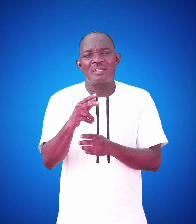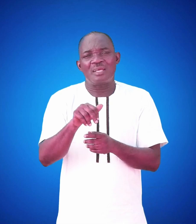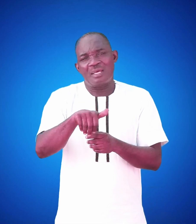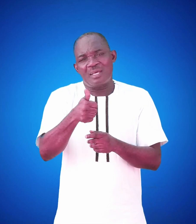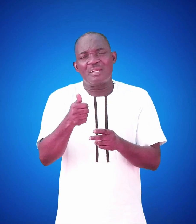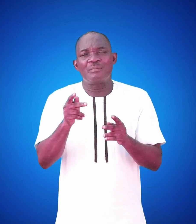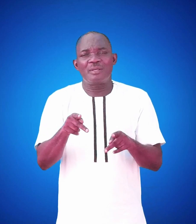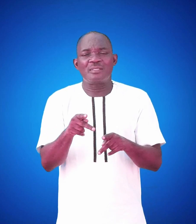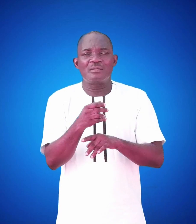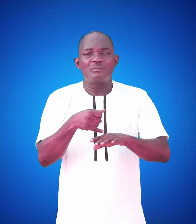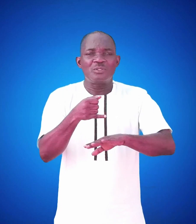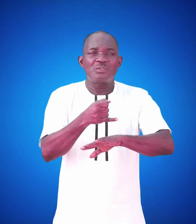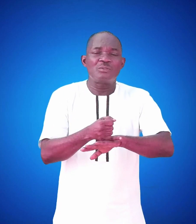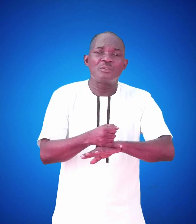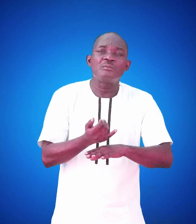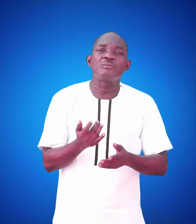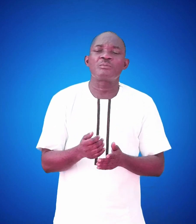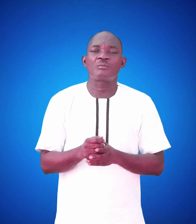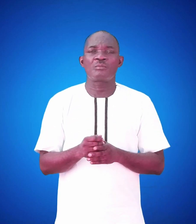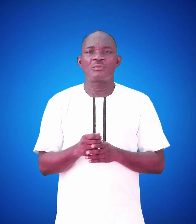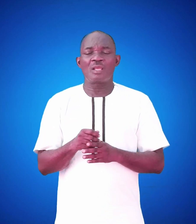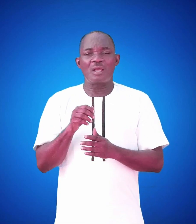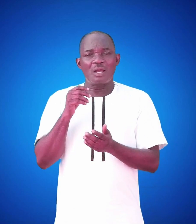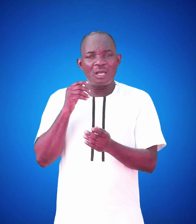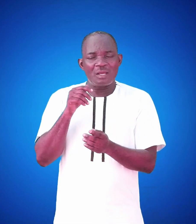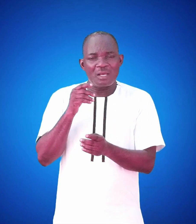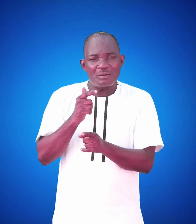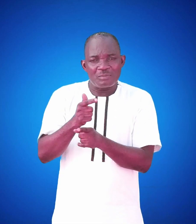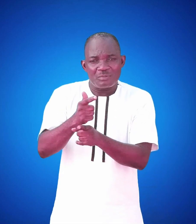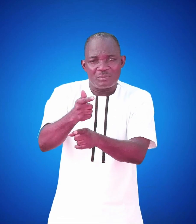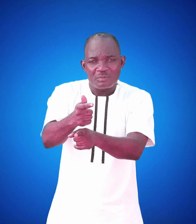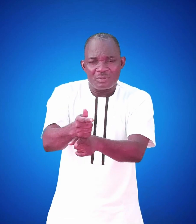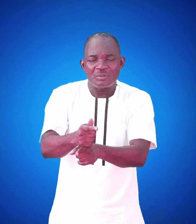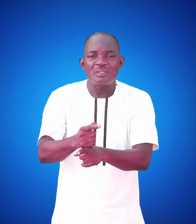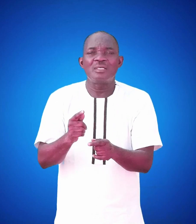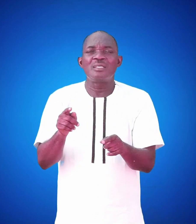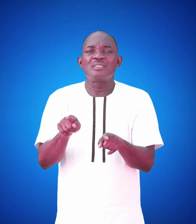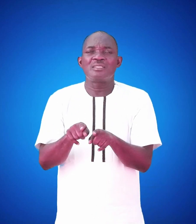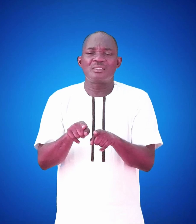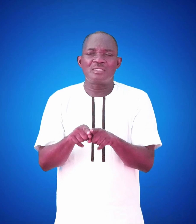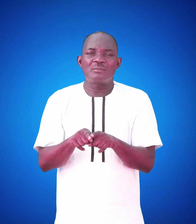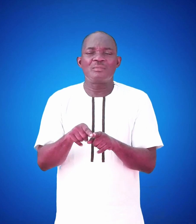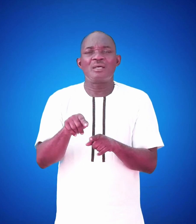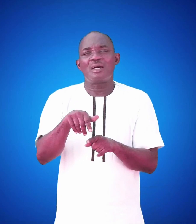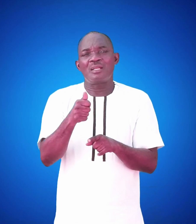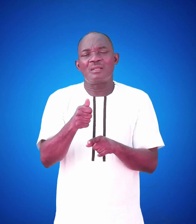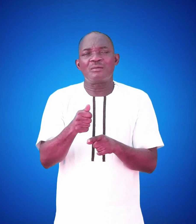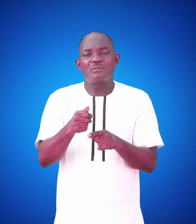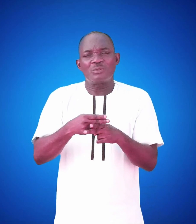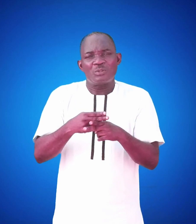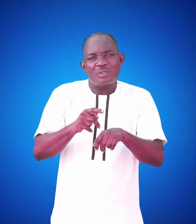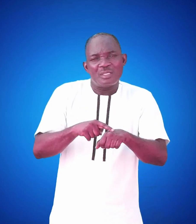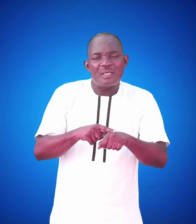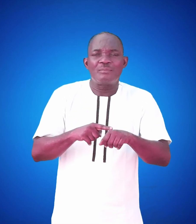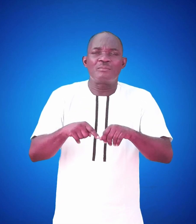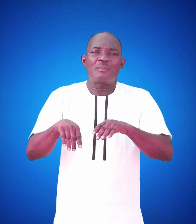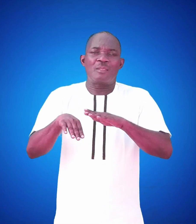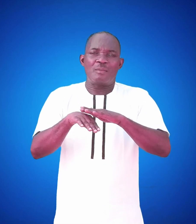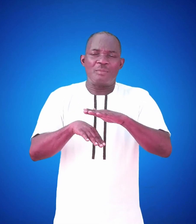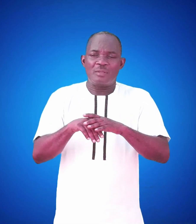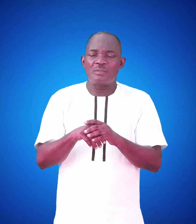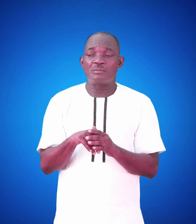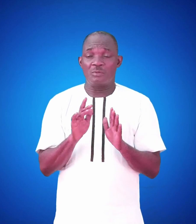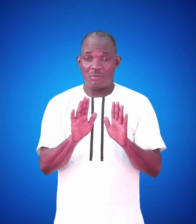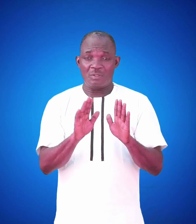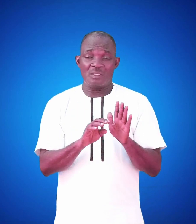third-party institutions periodically and on ad hoc basis.